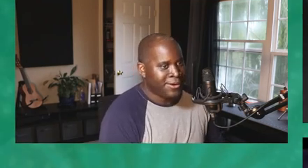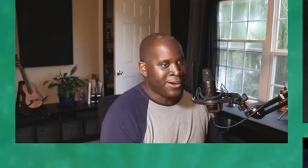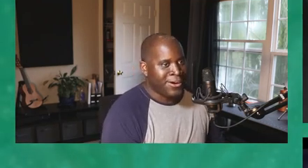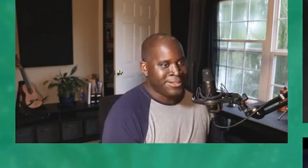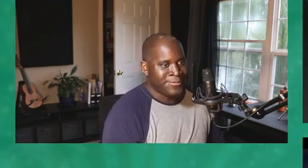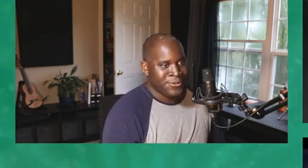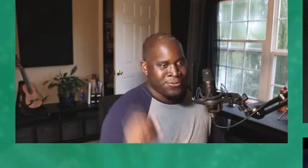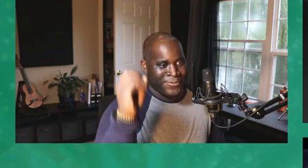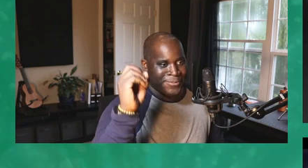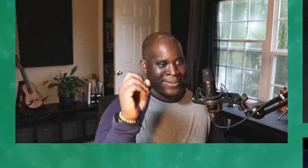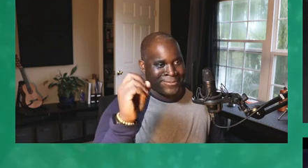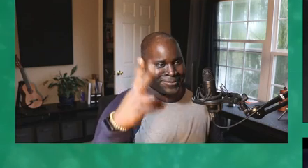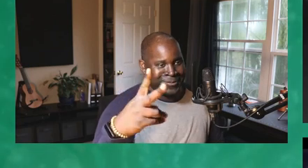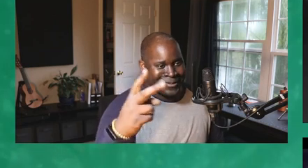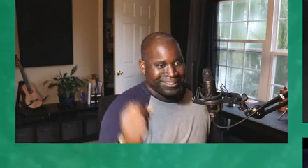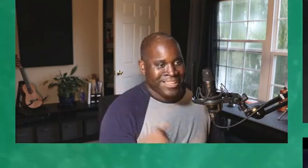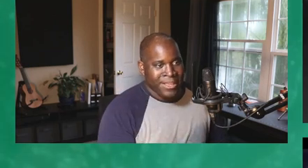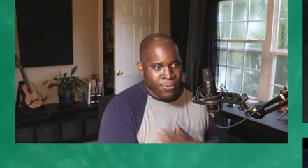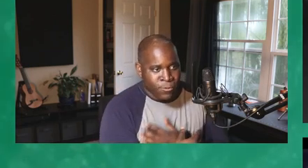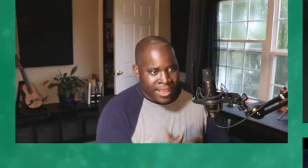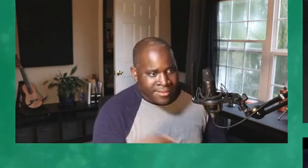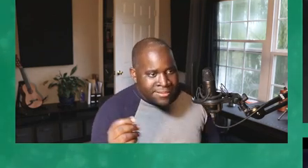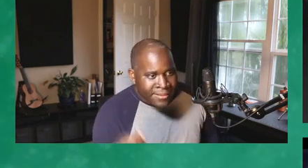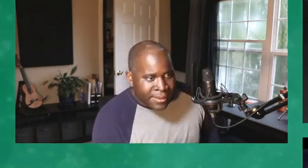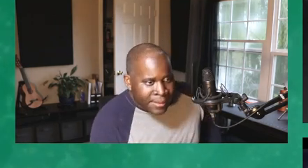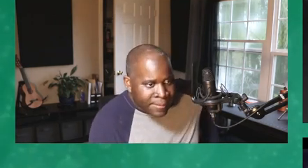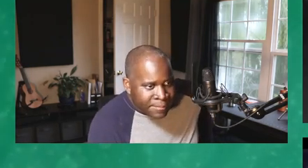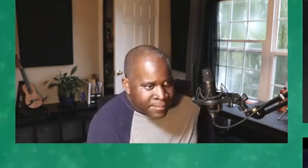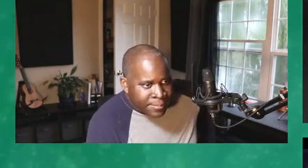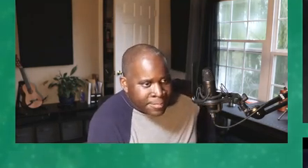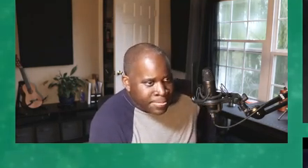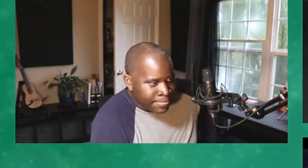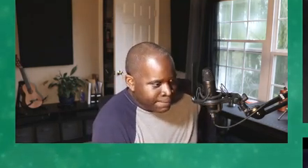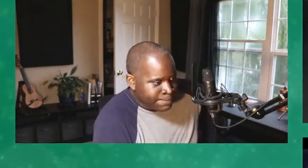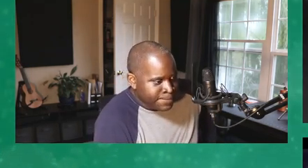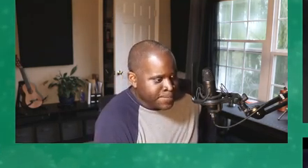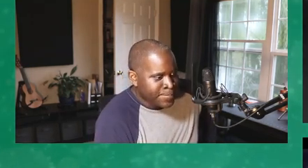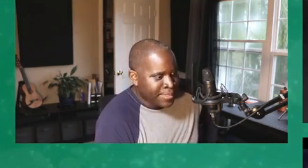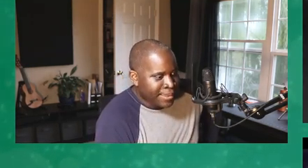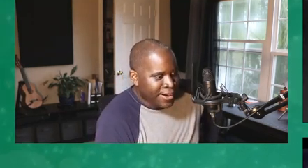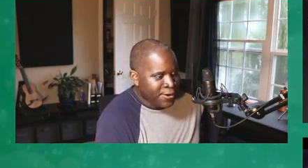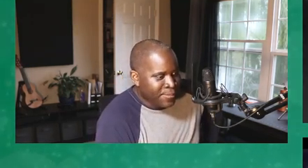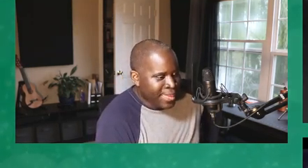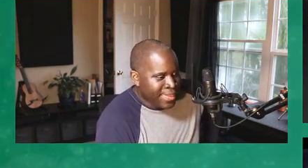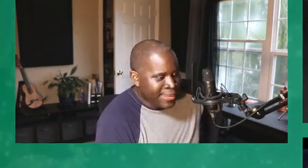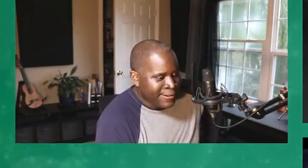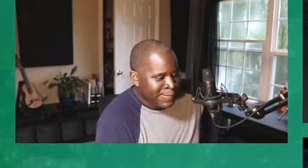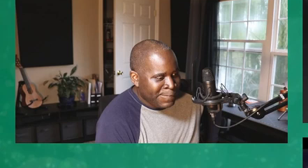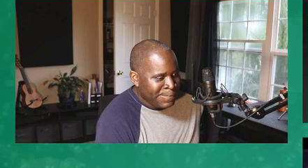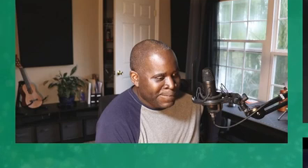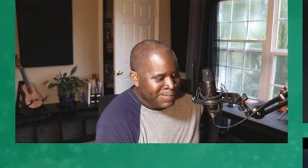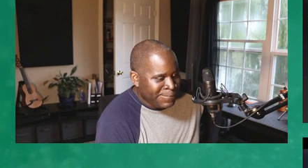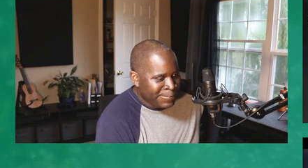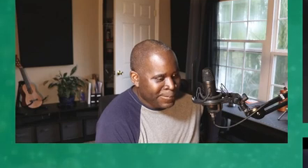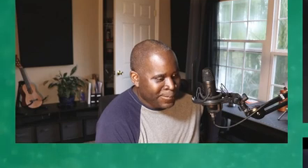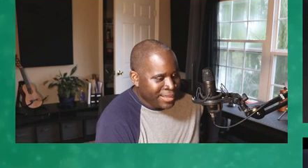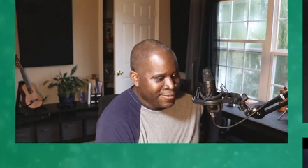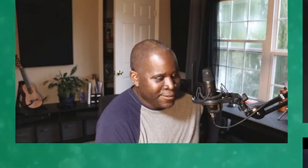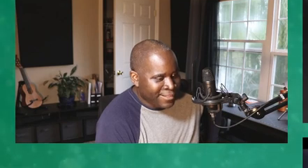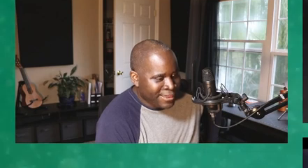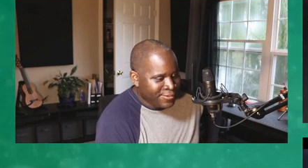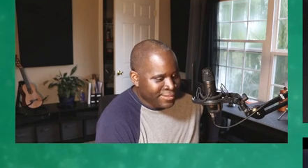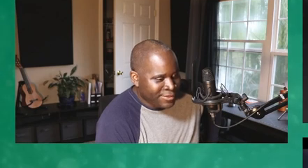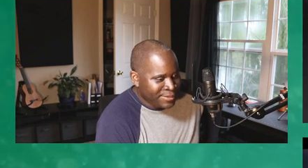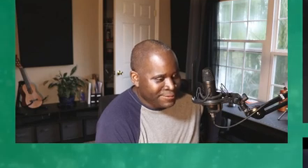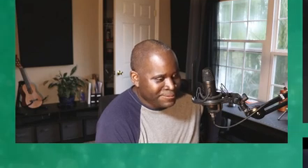It'll like, be oh, okay. I didn't know she was deaf. Once I rest a bit, I can make it back by myself. Oh, man. We gotta